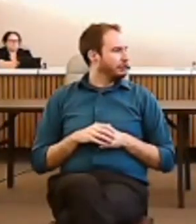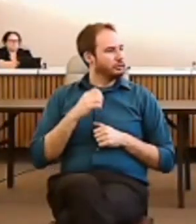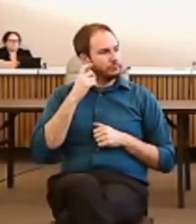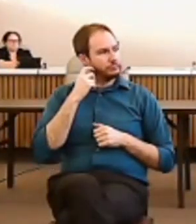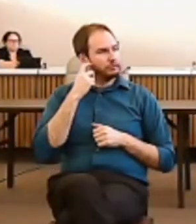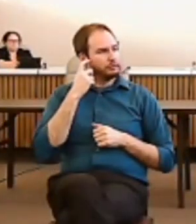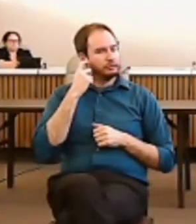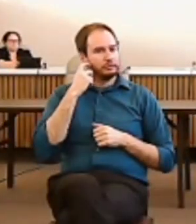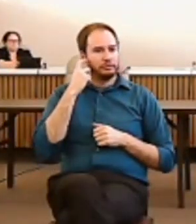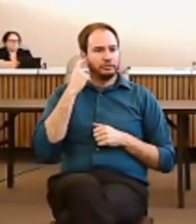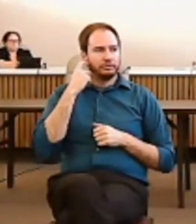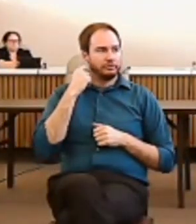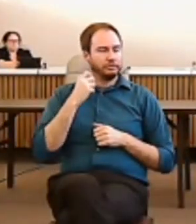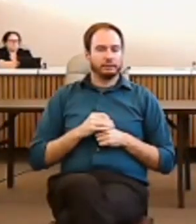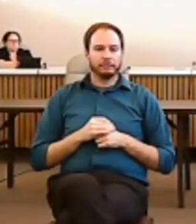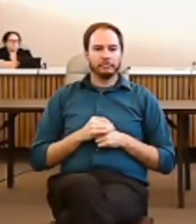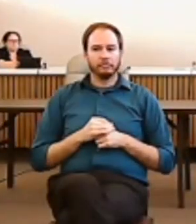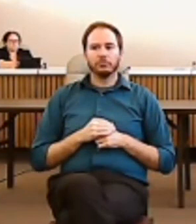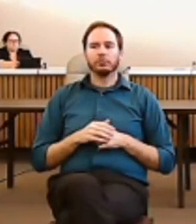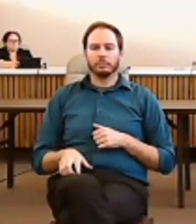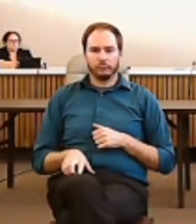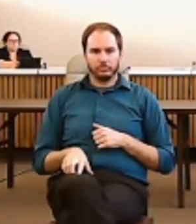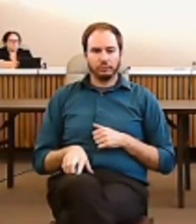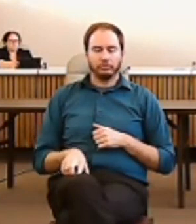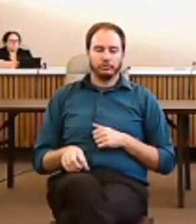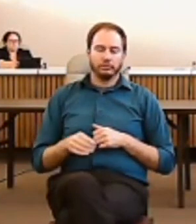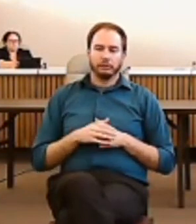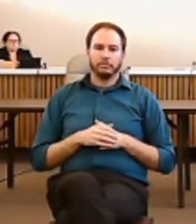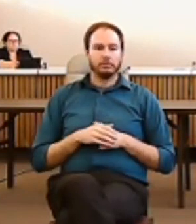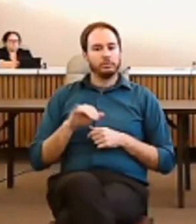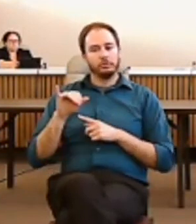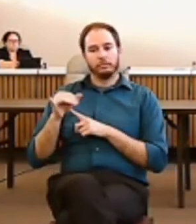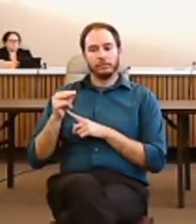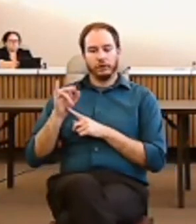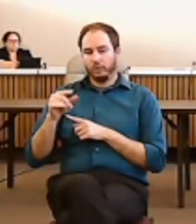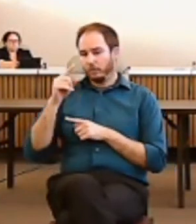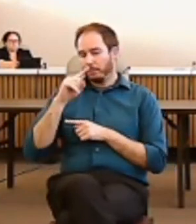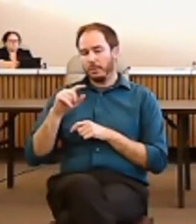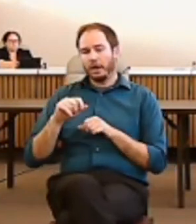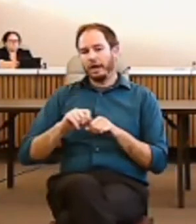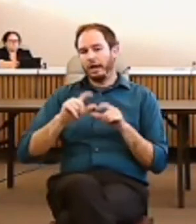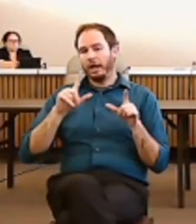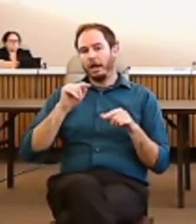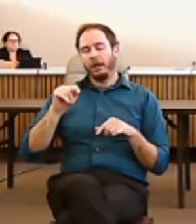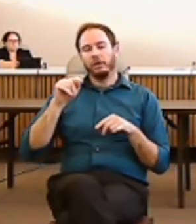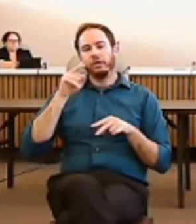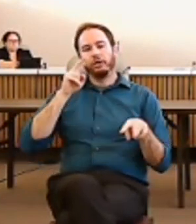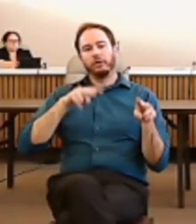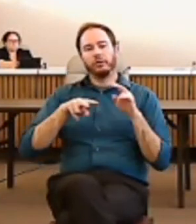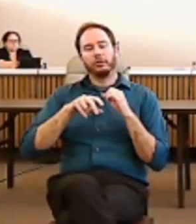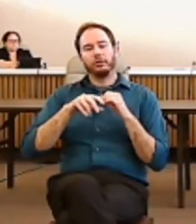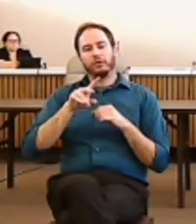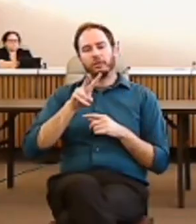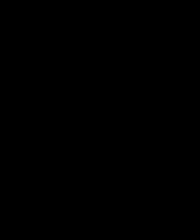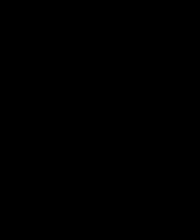Okay, why don't we do this? Jenny, if you can get the view sheds up there so we can just walk through the various